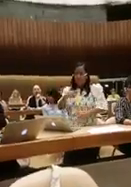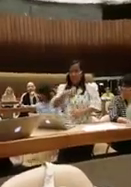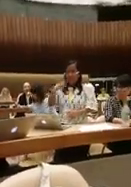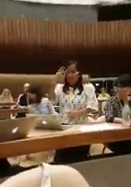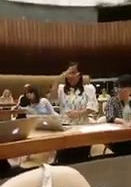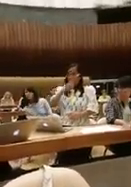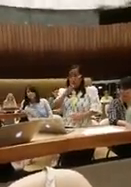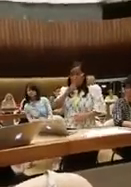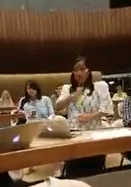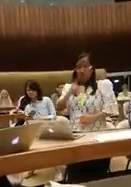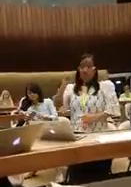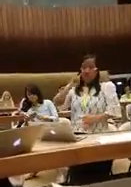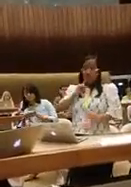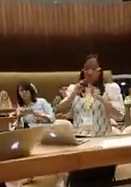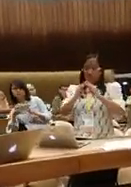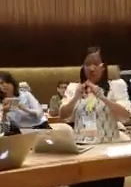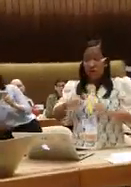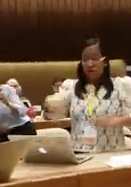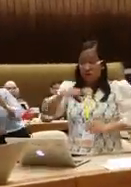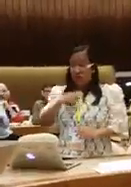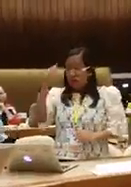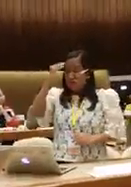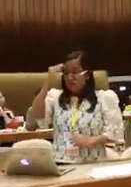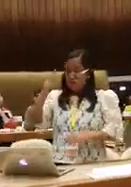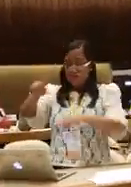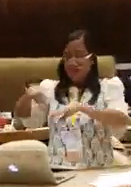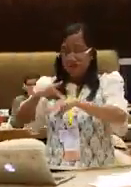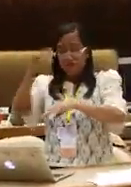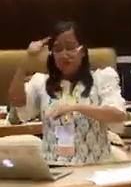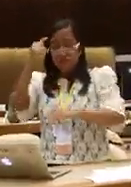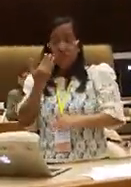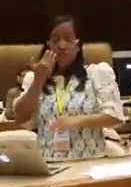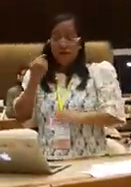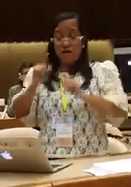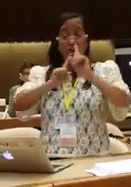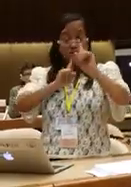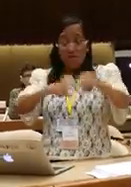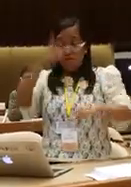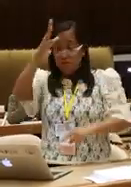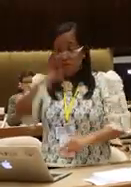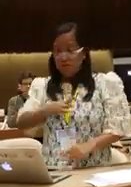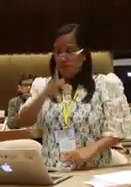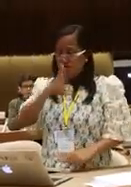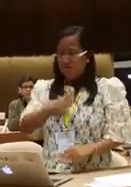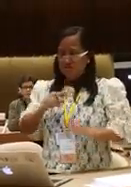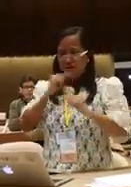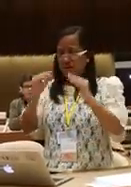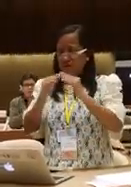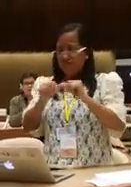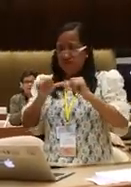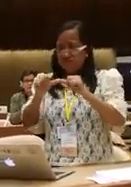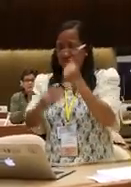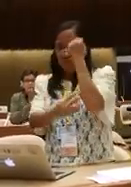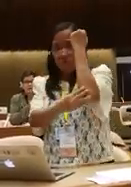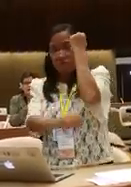To be marginalized among the marginalized, what is it like? I am Carol, I am a woman, I am also deaf, and I am Muslim. We know